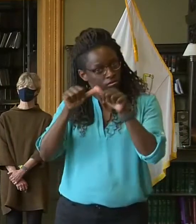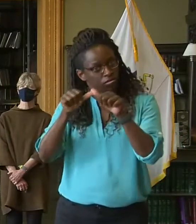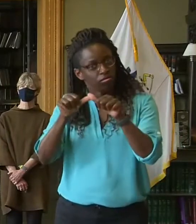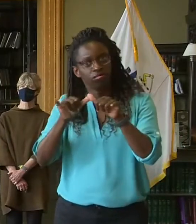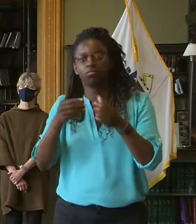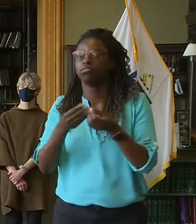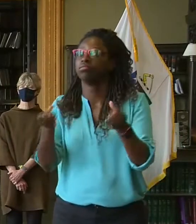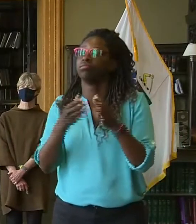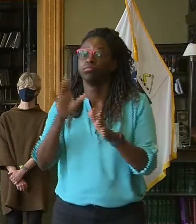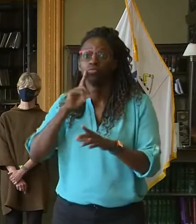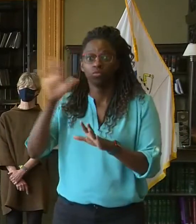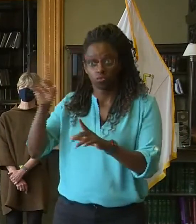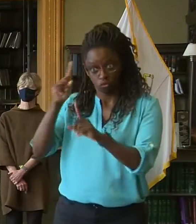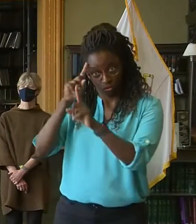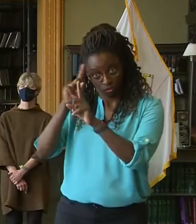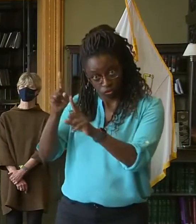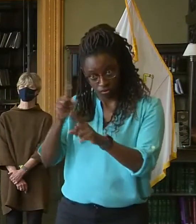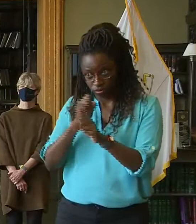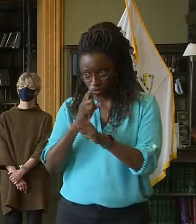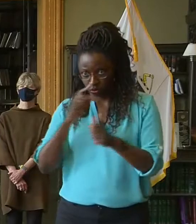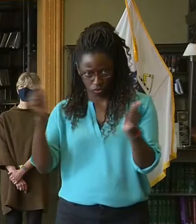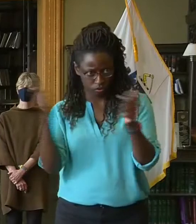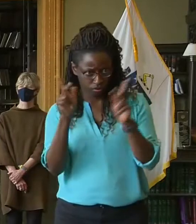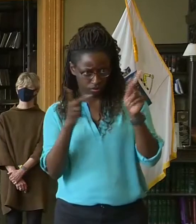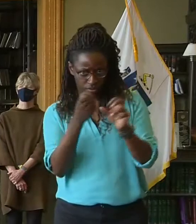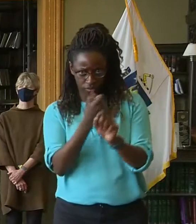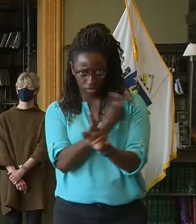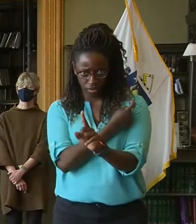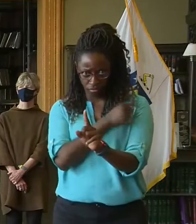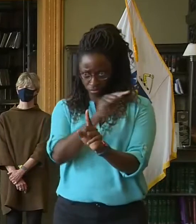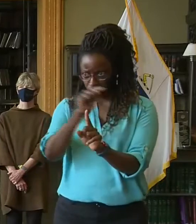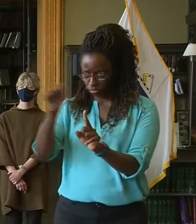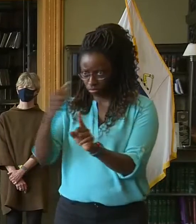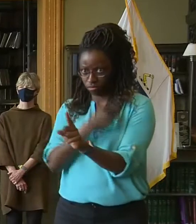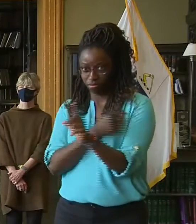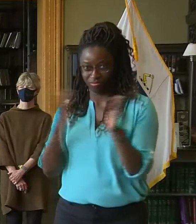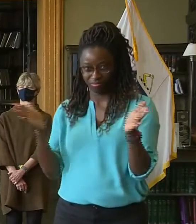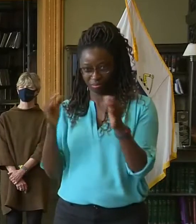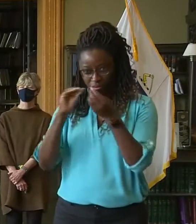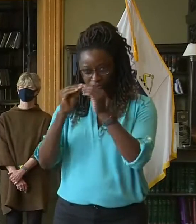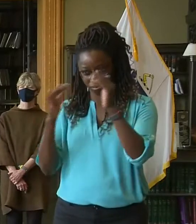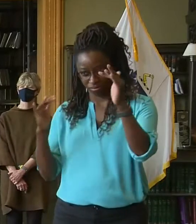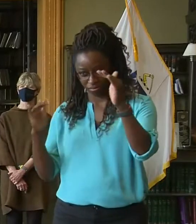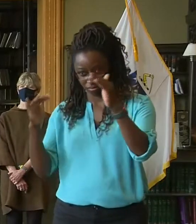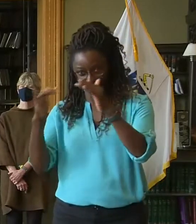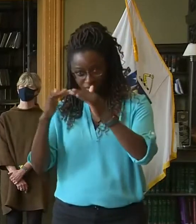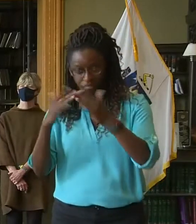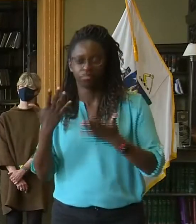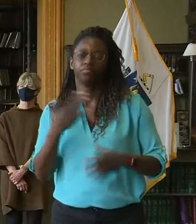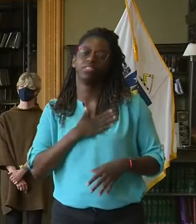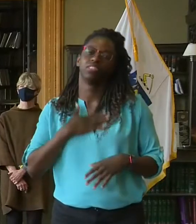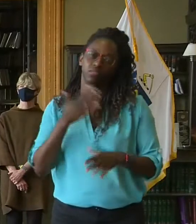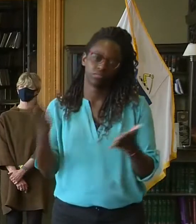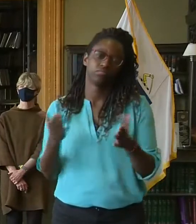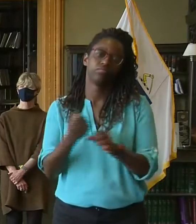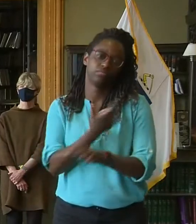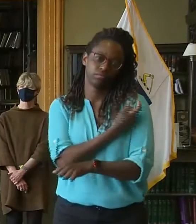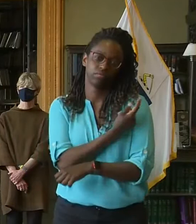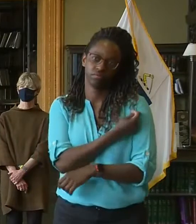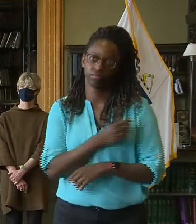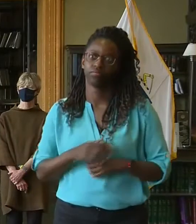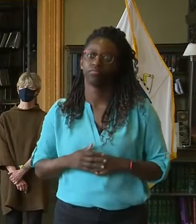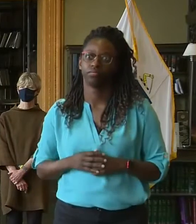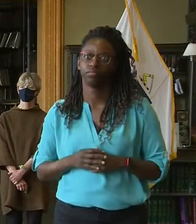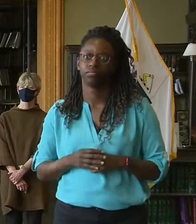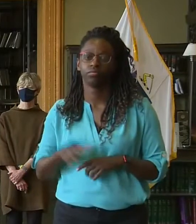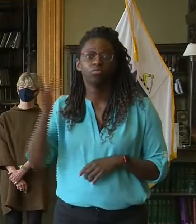in front of everybody who wants one. The science shows vaccinated people are highly